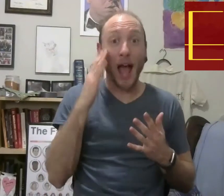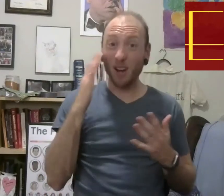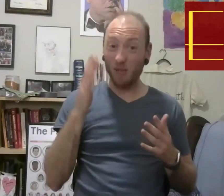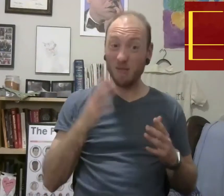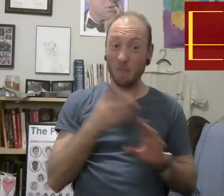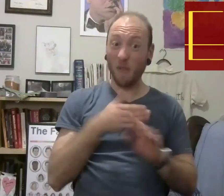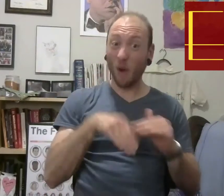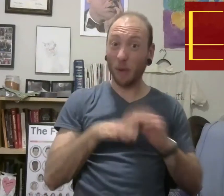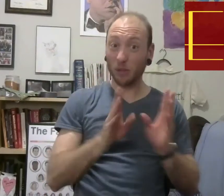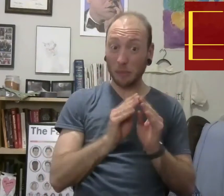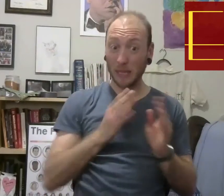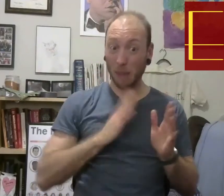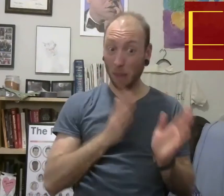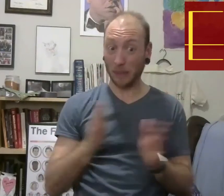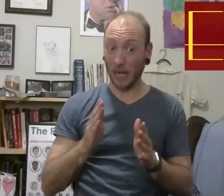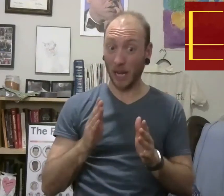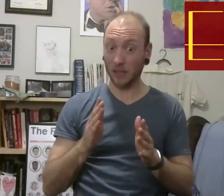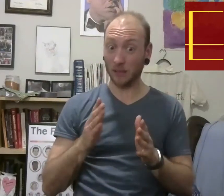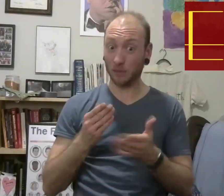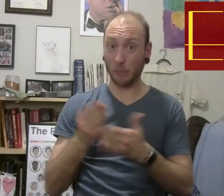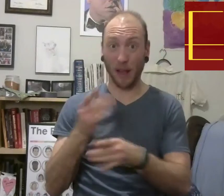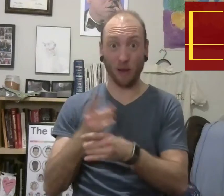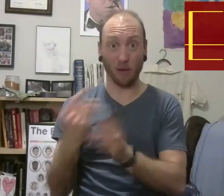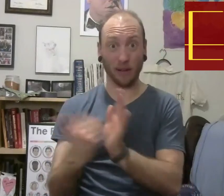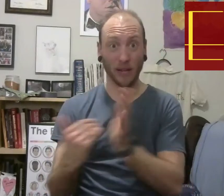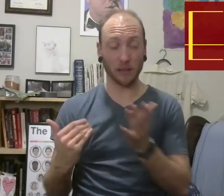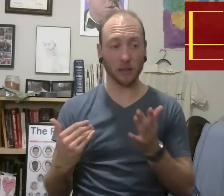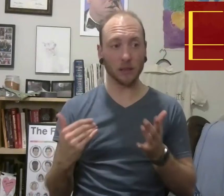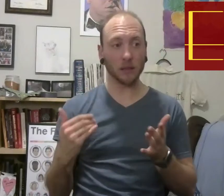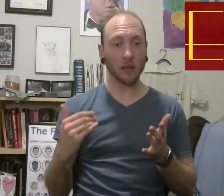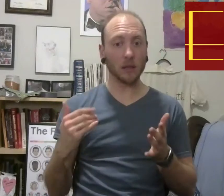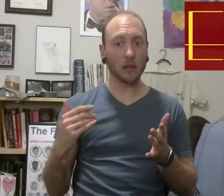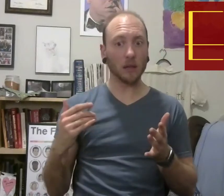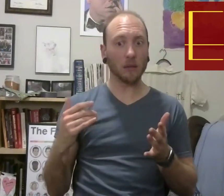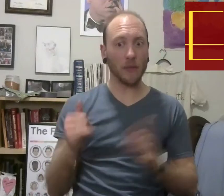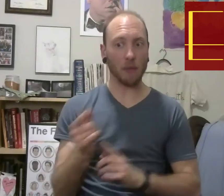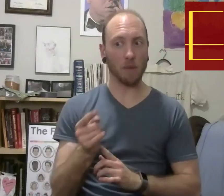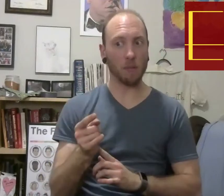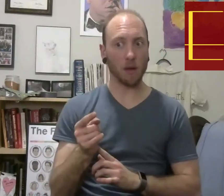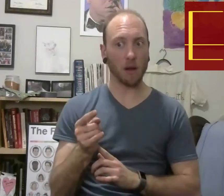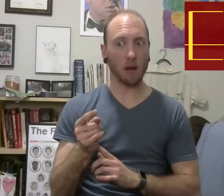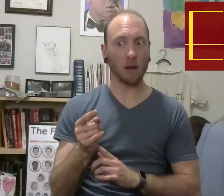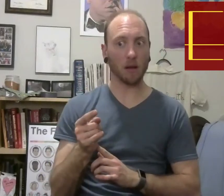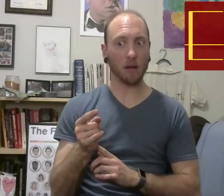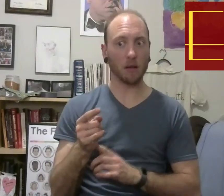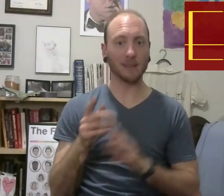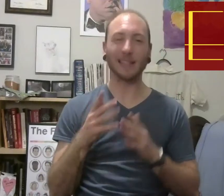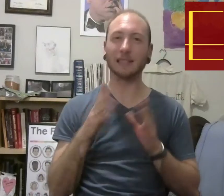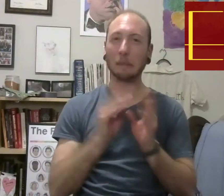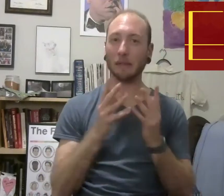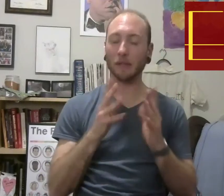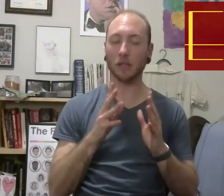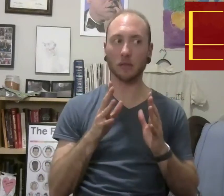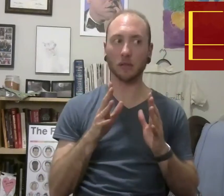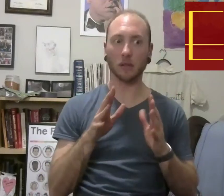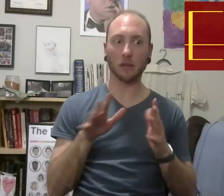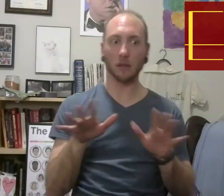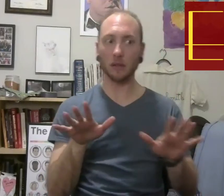it was such a sad, terrible thing at the end of it. And so I